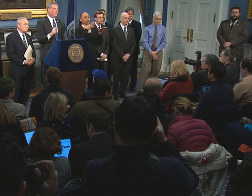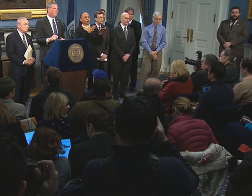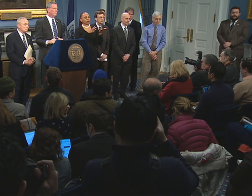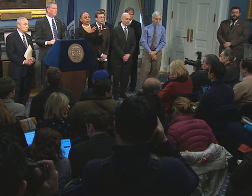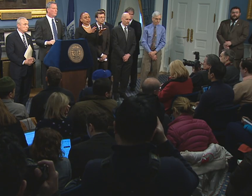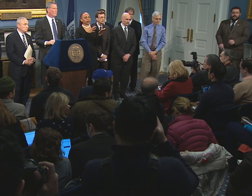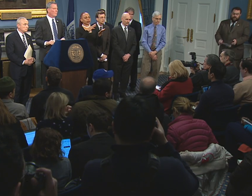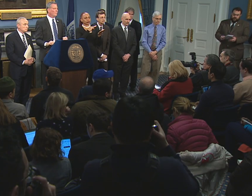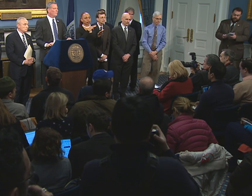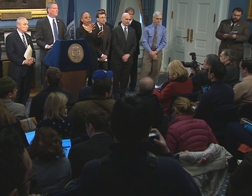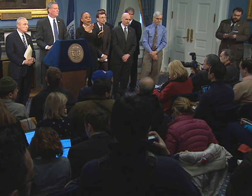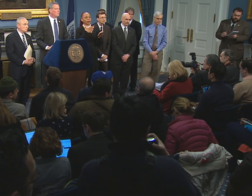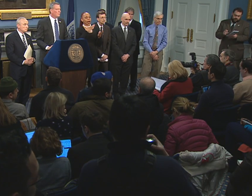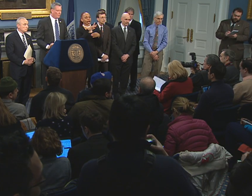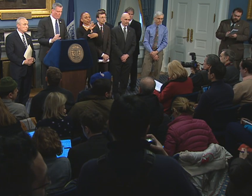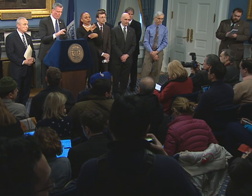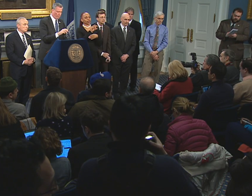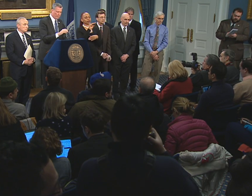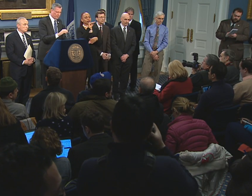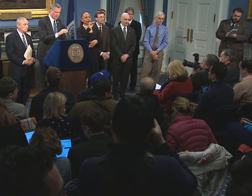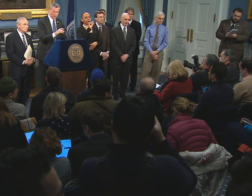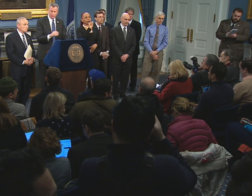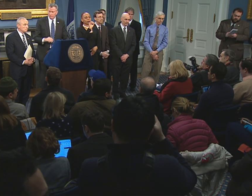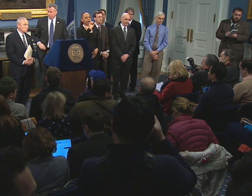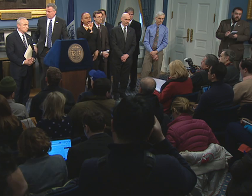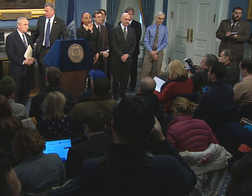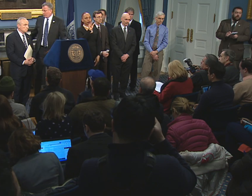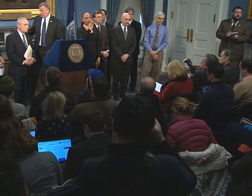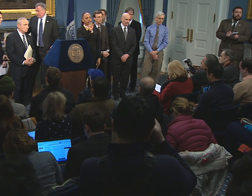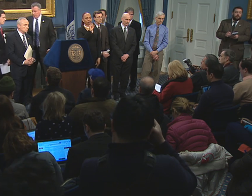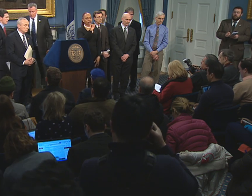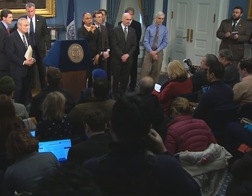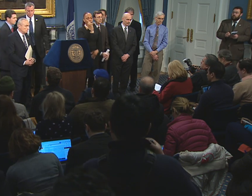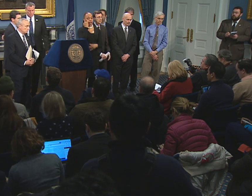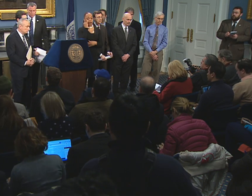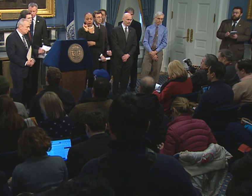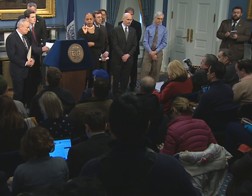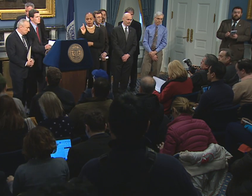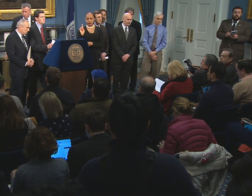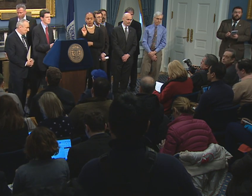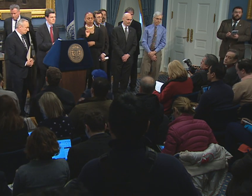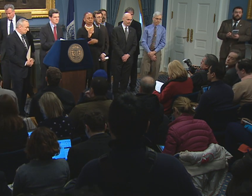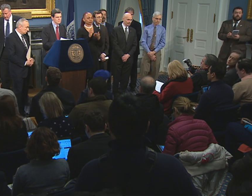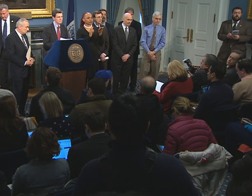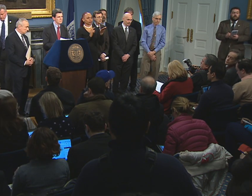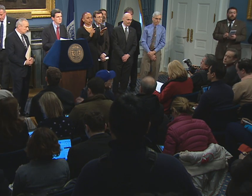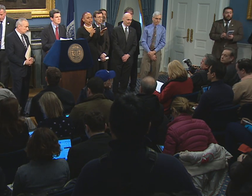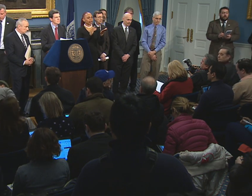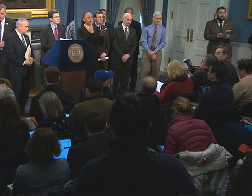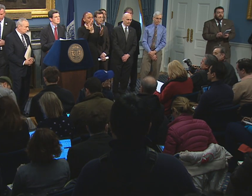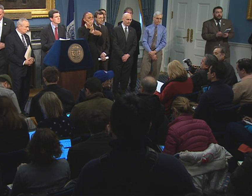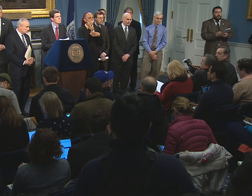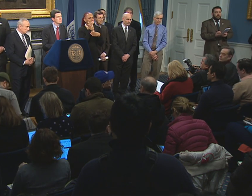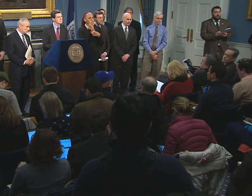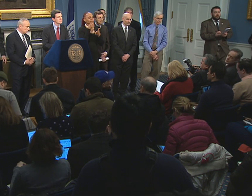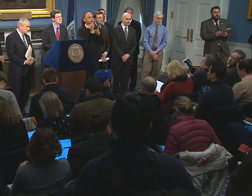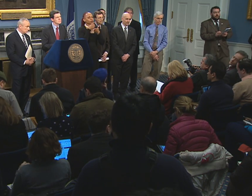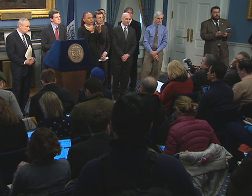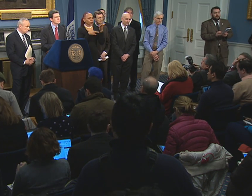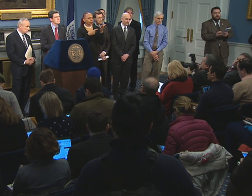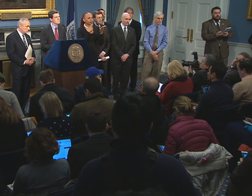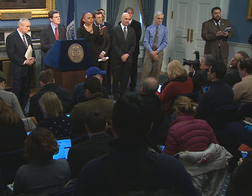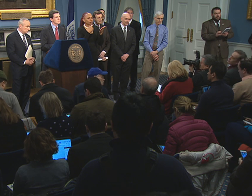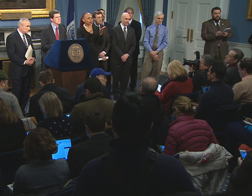my question is actually for Mr. McAvoy. If you could come over. It seems like from what you folks are all saying,